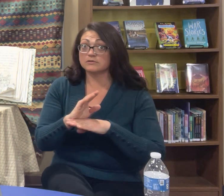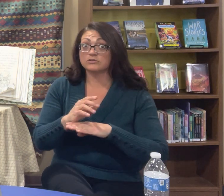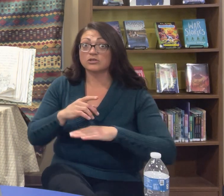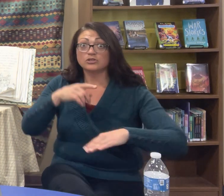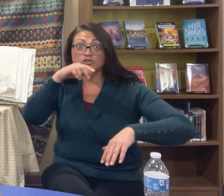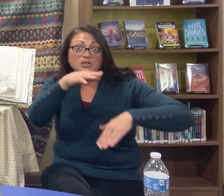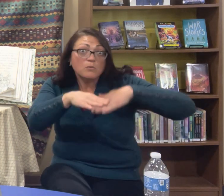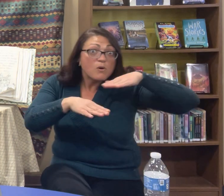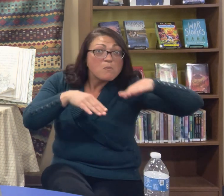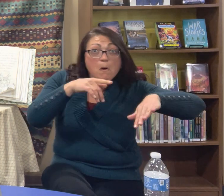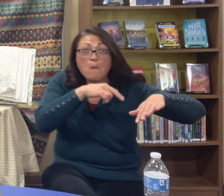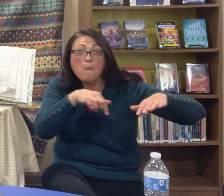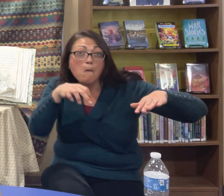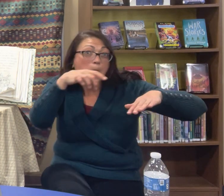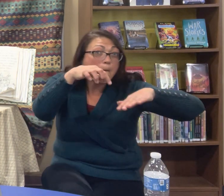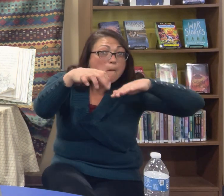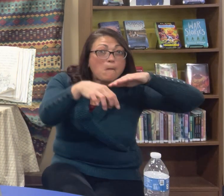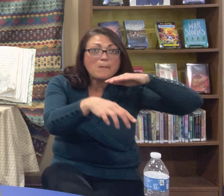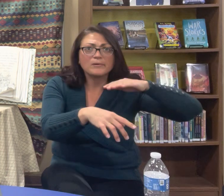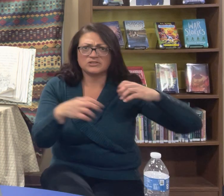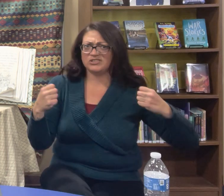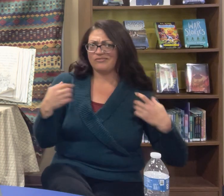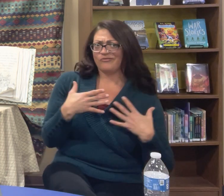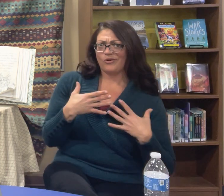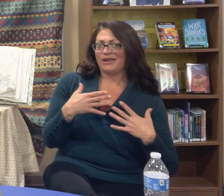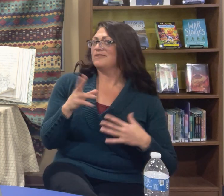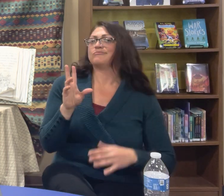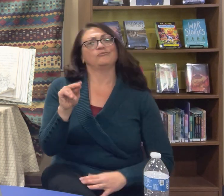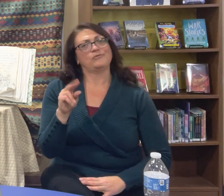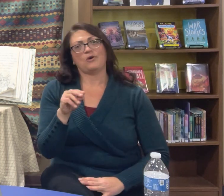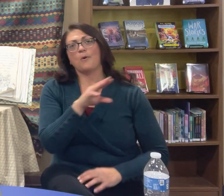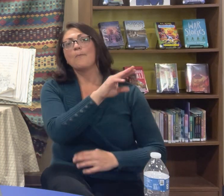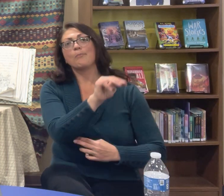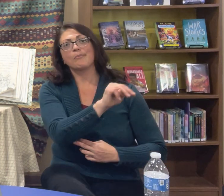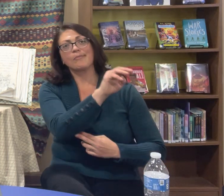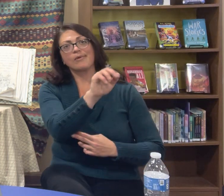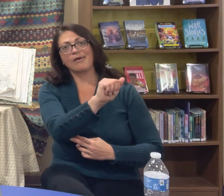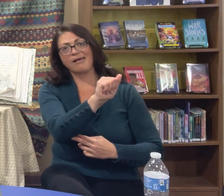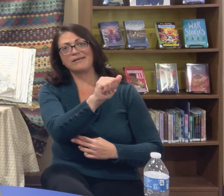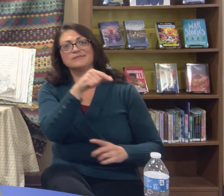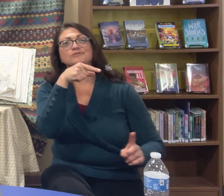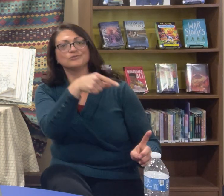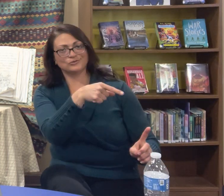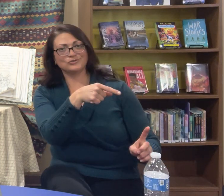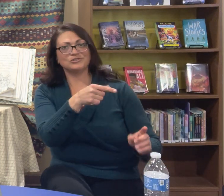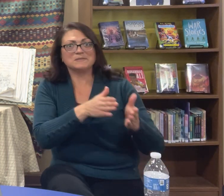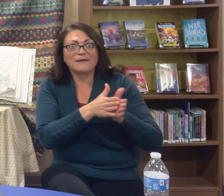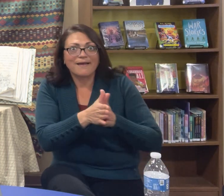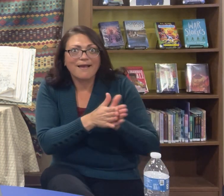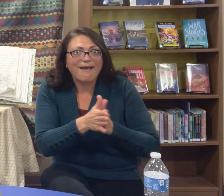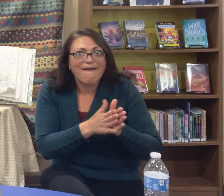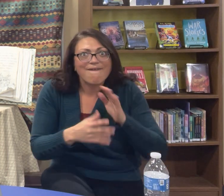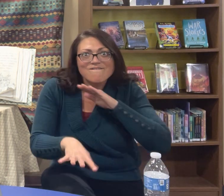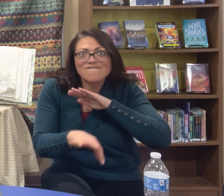wasn't afraid. She was determined to uncover the area's long-buried secrets.